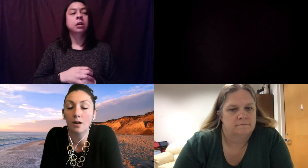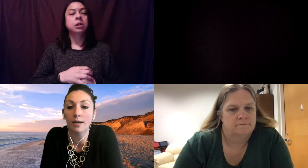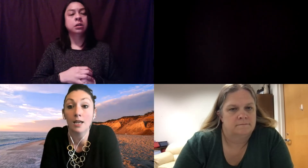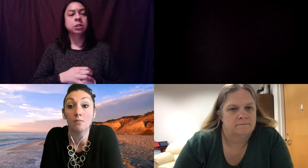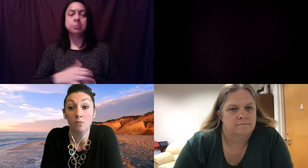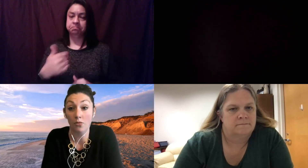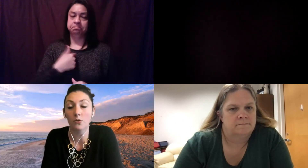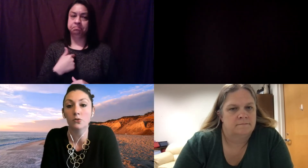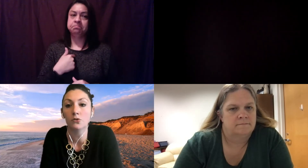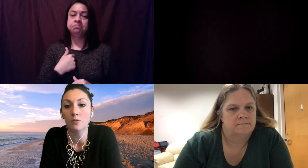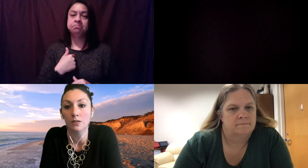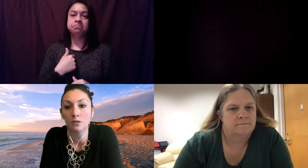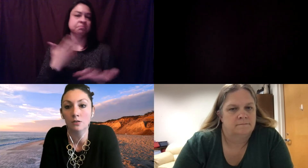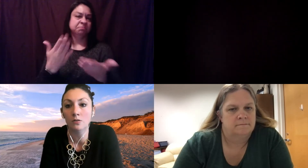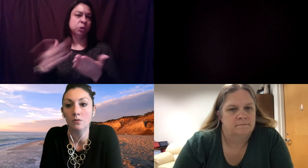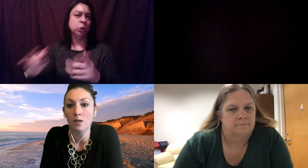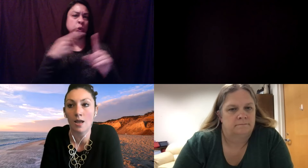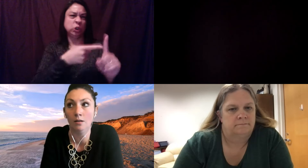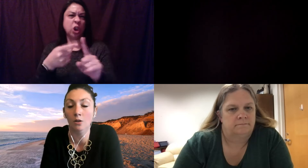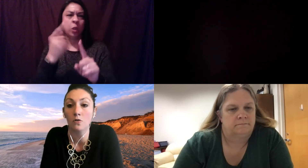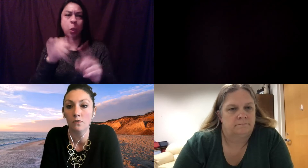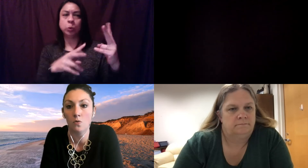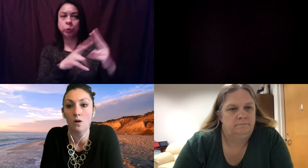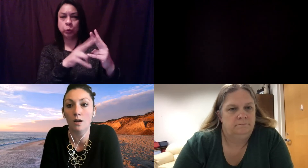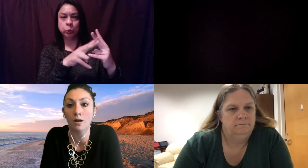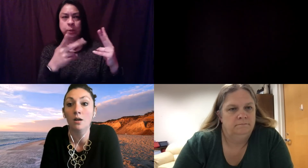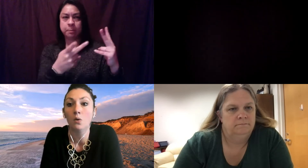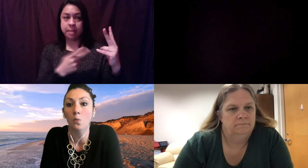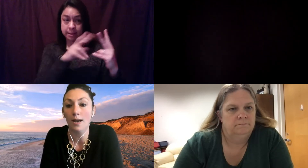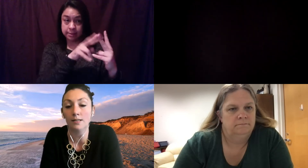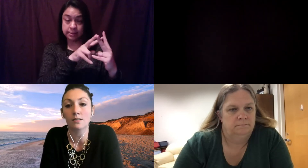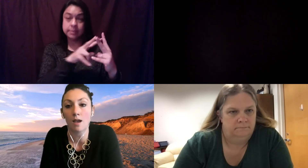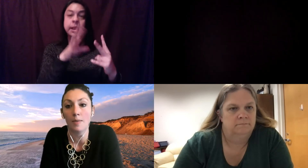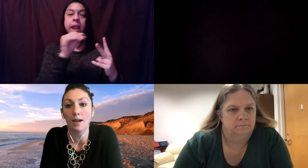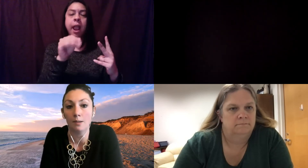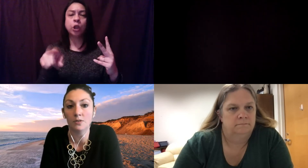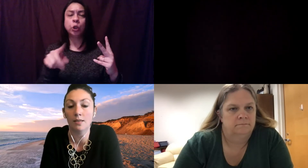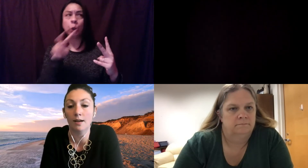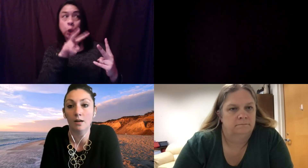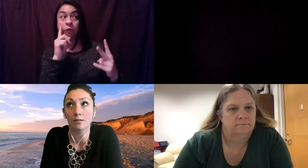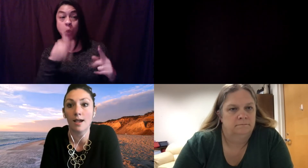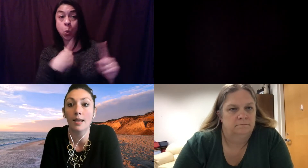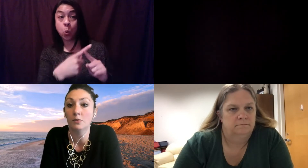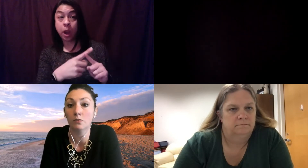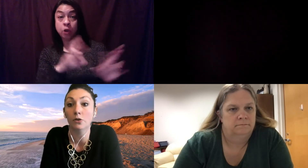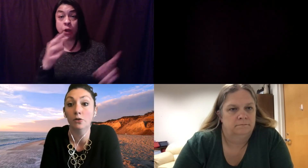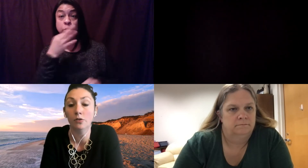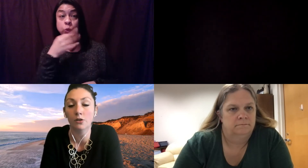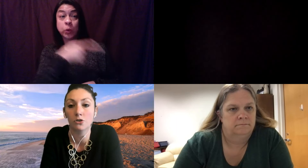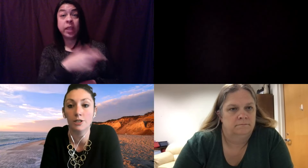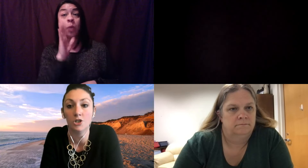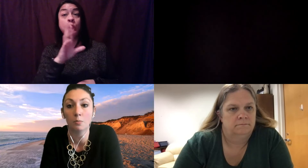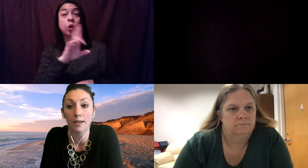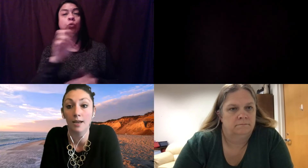would target those two institutes and look for when it's coming up to their time to renew